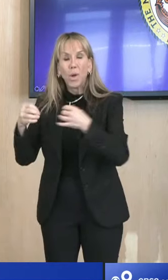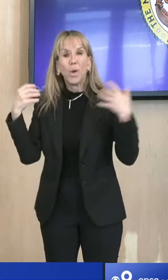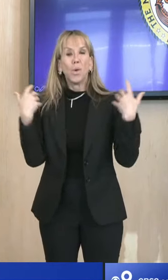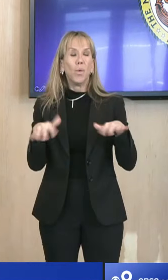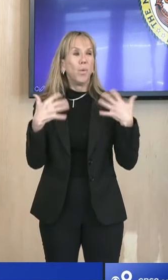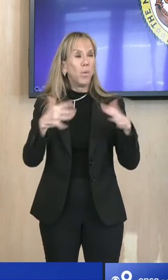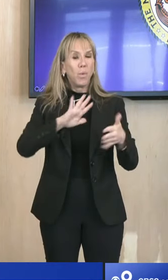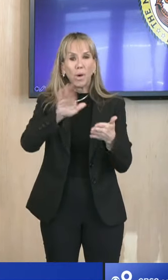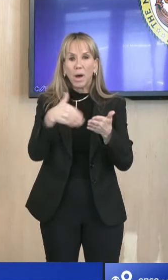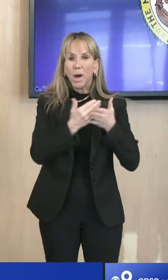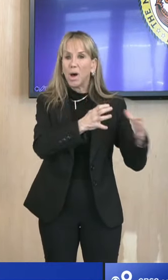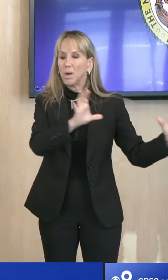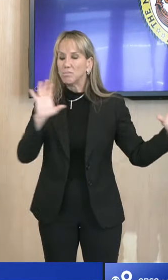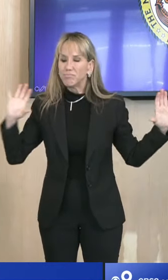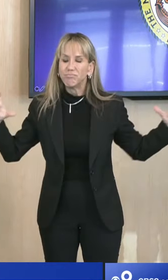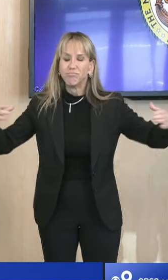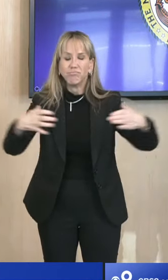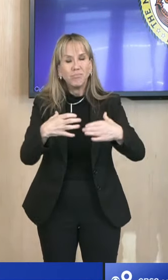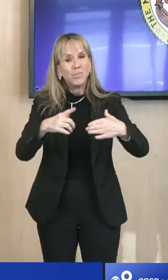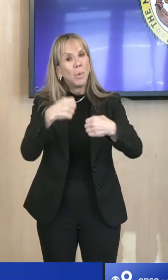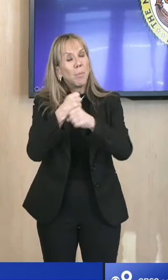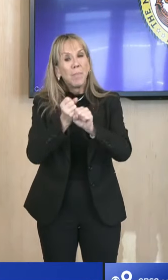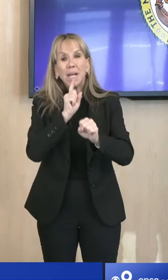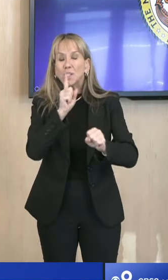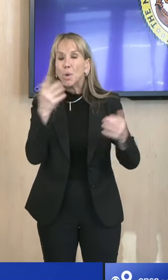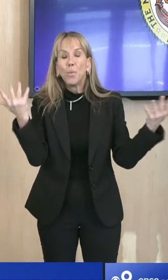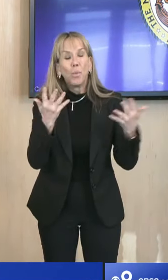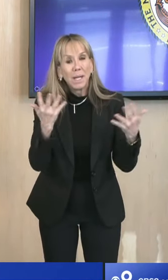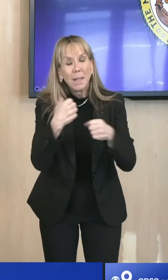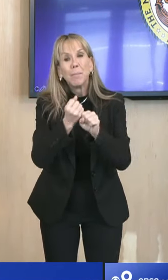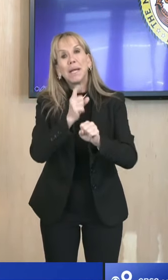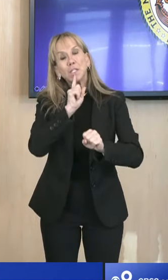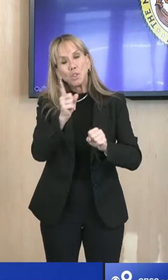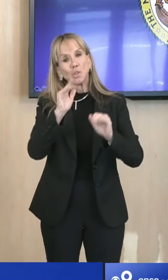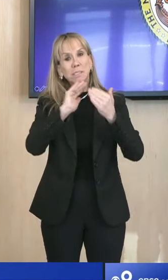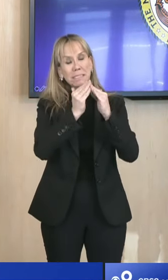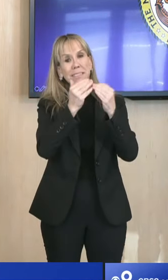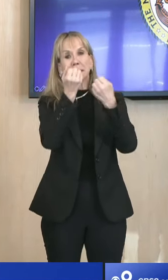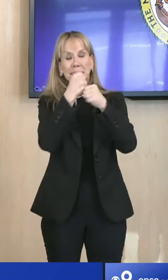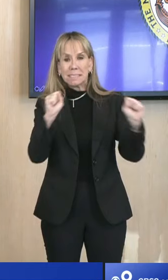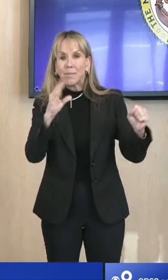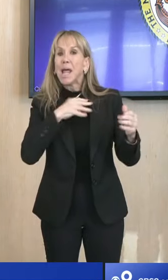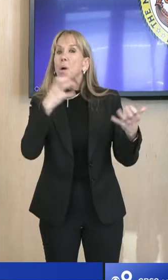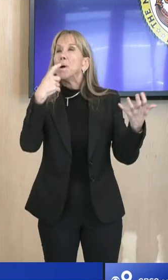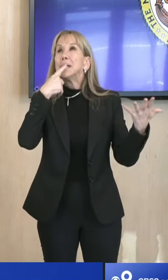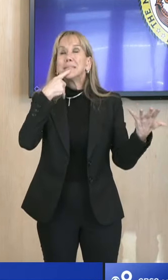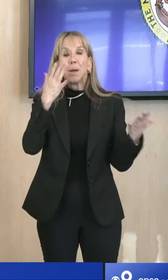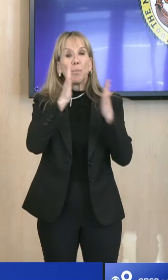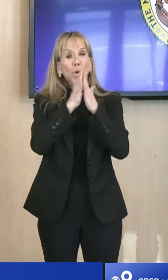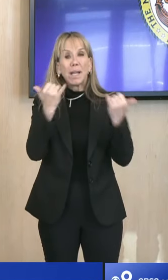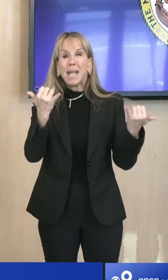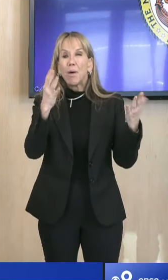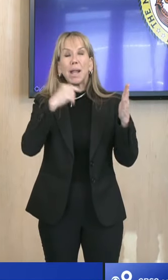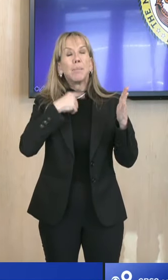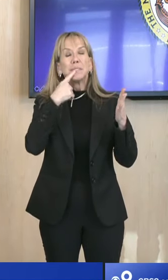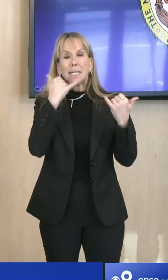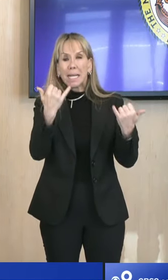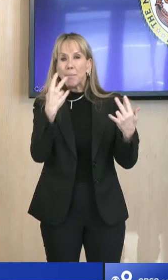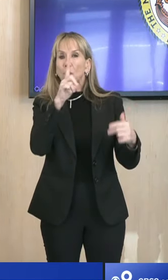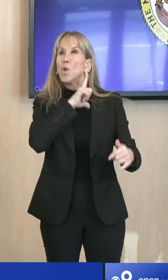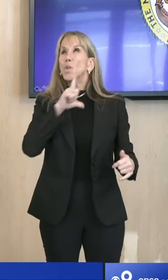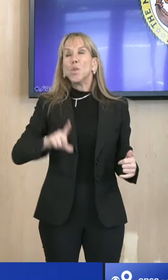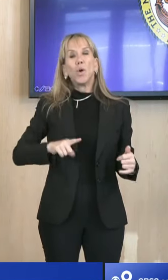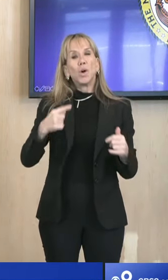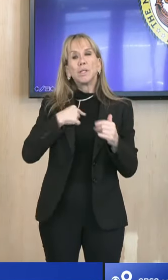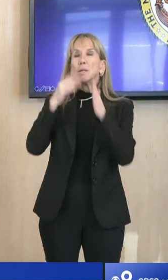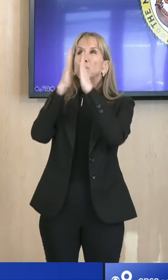our city safe. And before I go, I just want to say a prayer over our city. You can just look to me right here and say, Lord, I pray you protect us. I pray